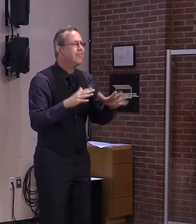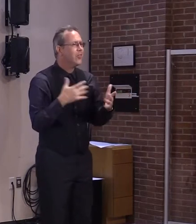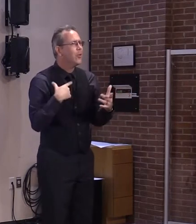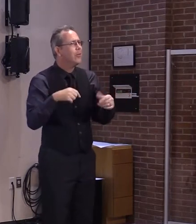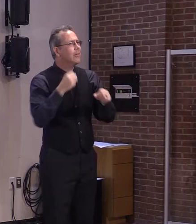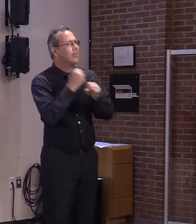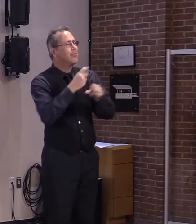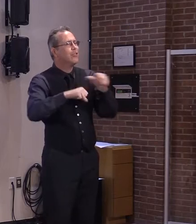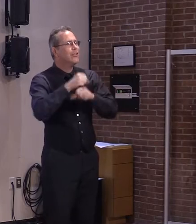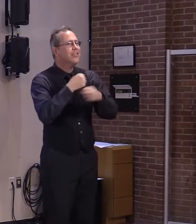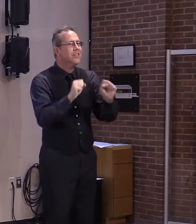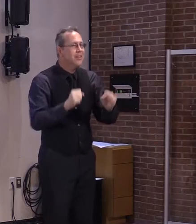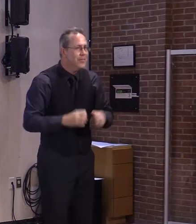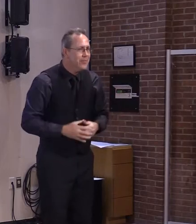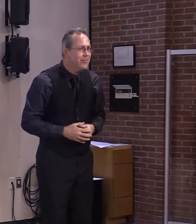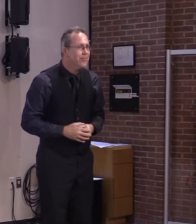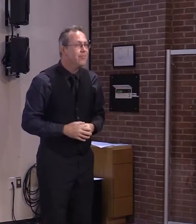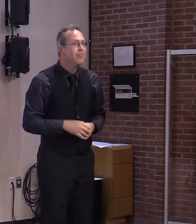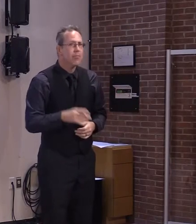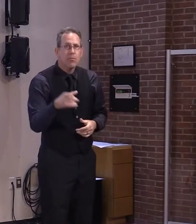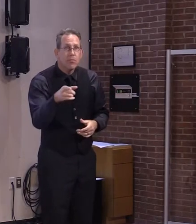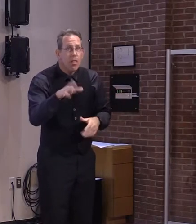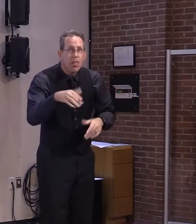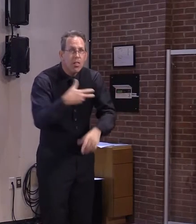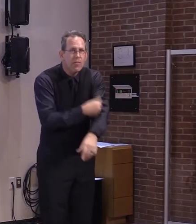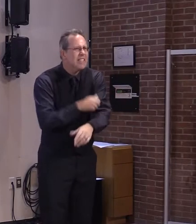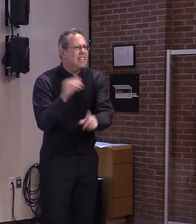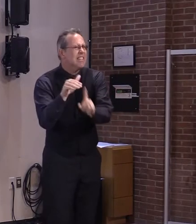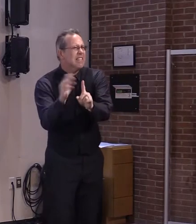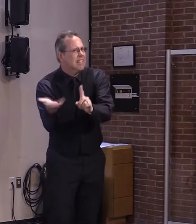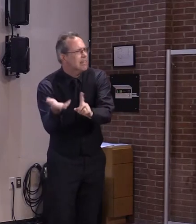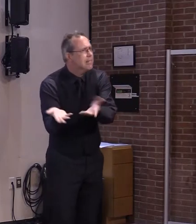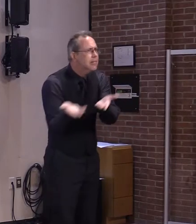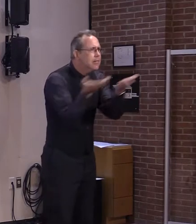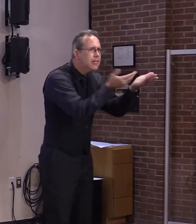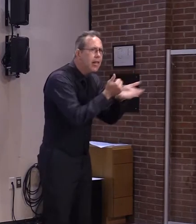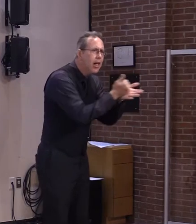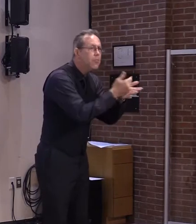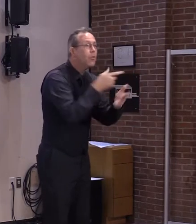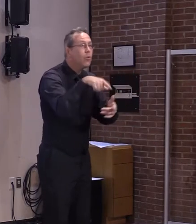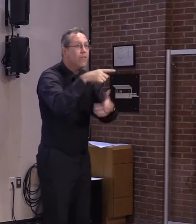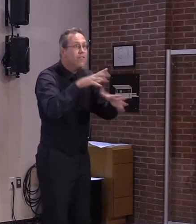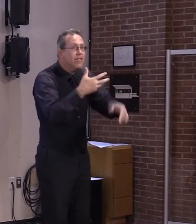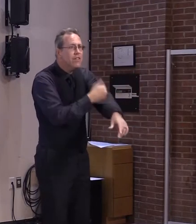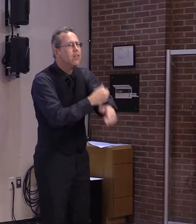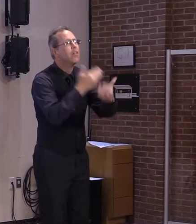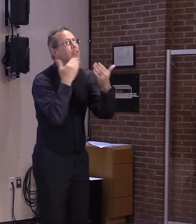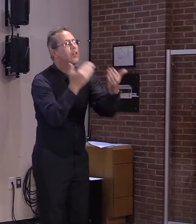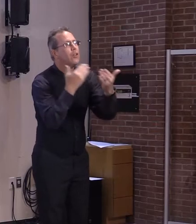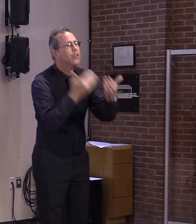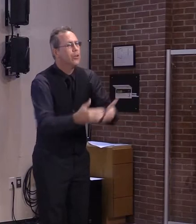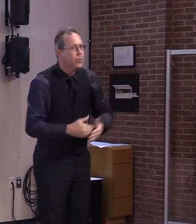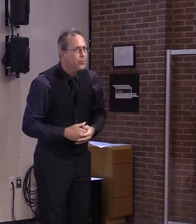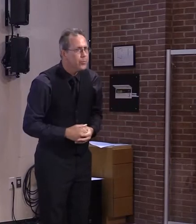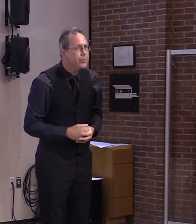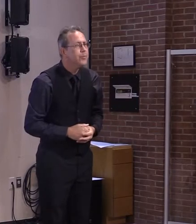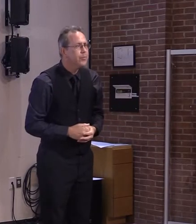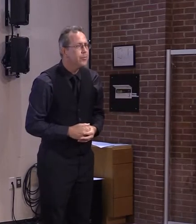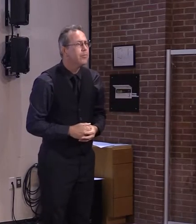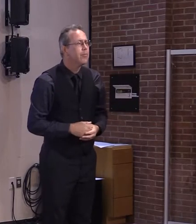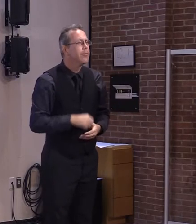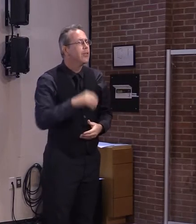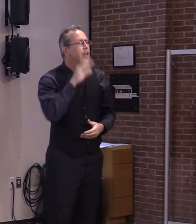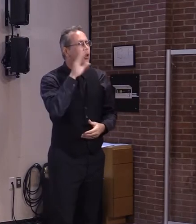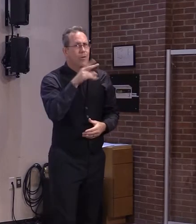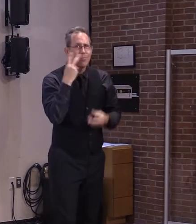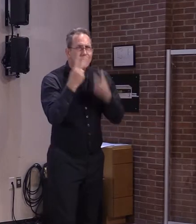did so, and we're seeing the benefit of that, although at the current moment, our case counts are high, as the governor